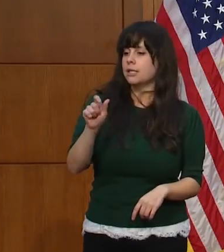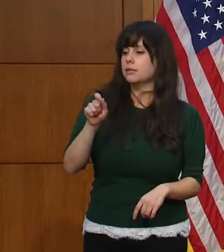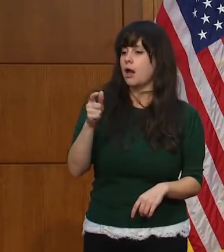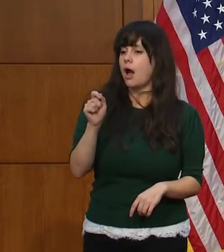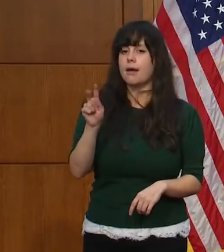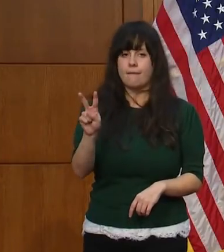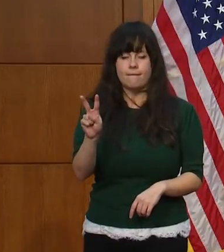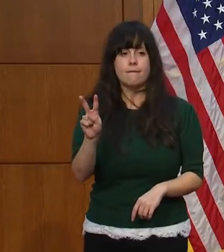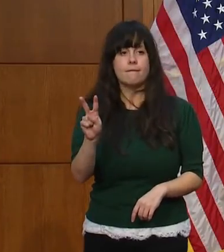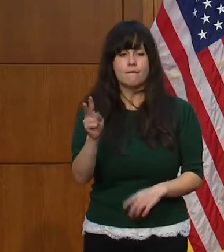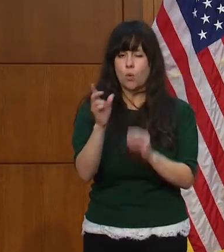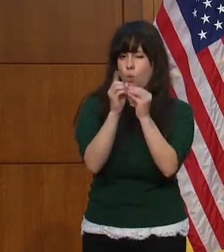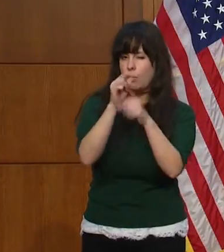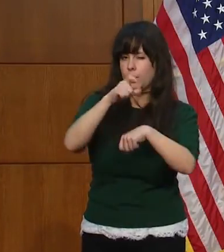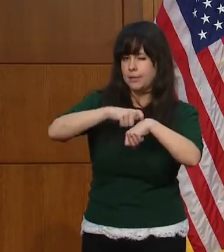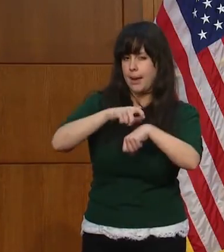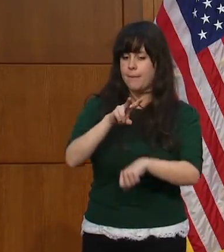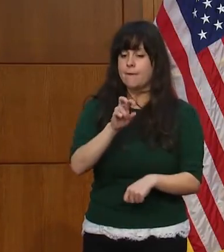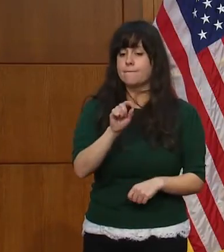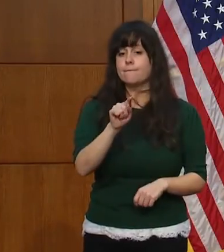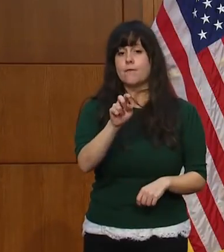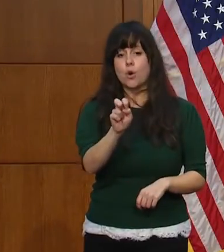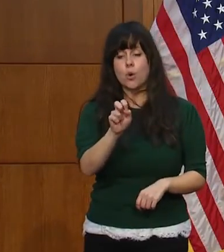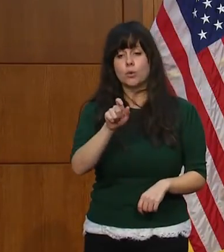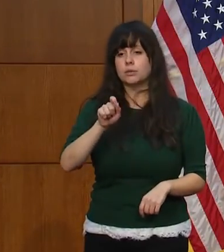vote.elections.virginia.gov. One more time,